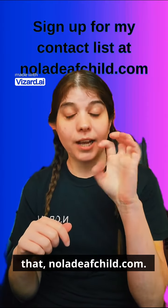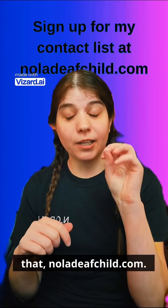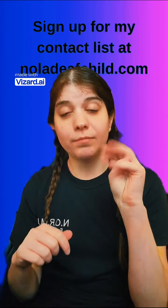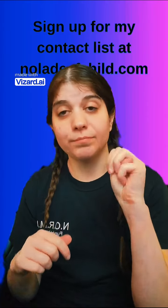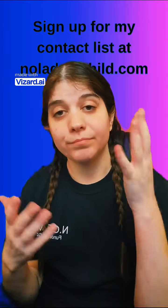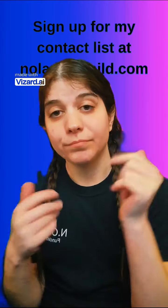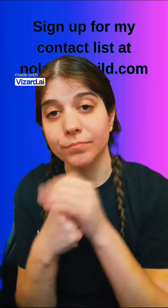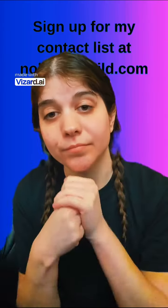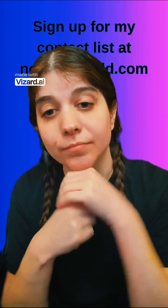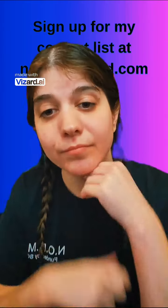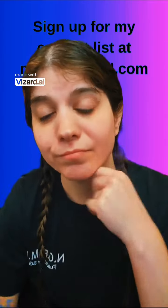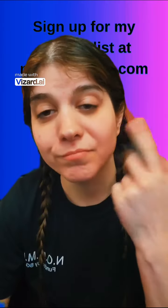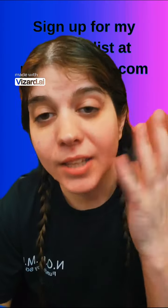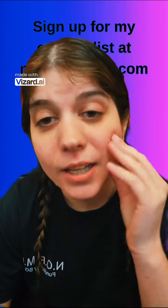noladeafchild.com.